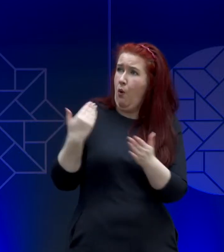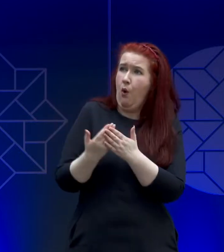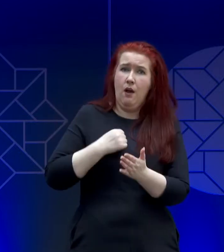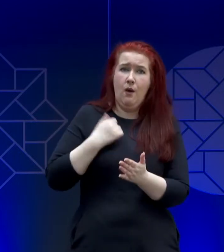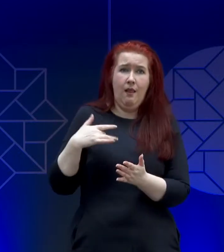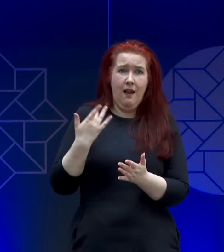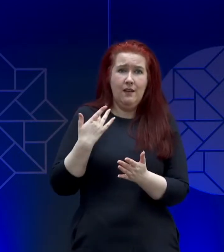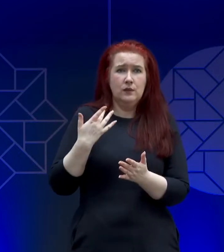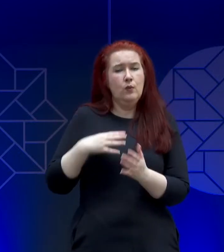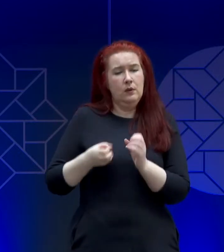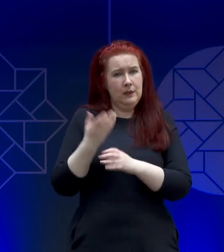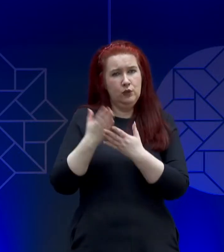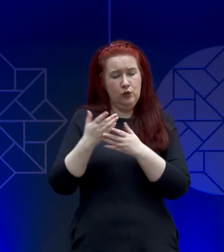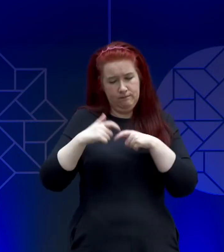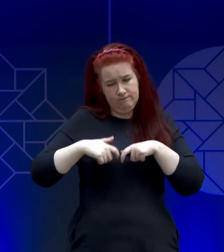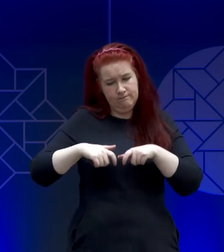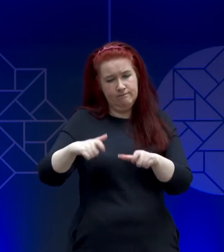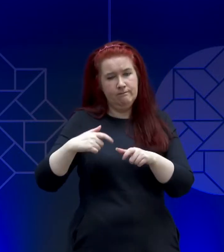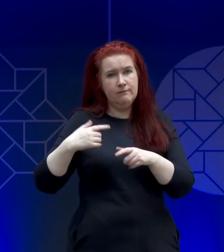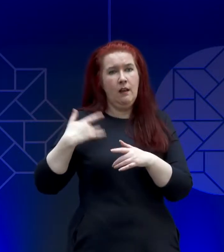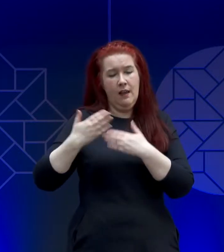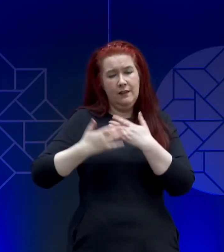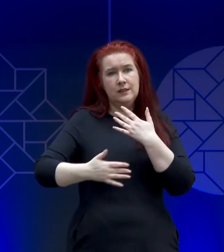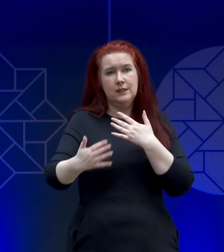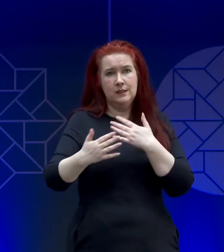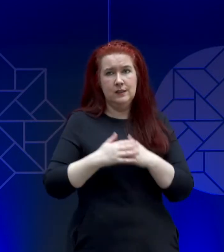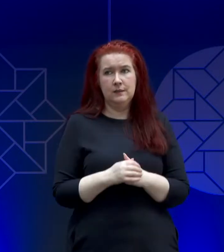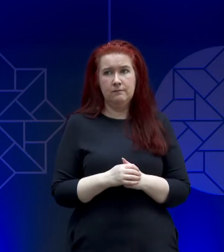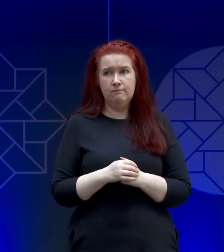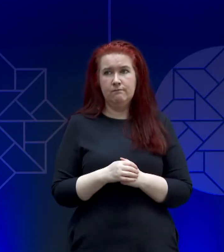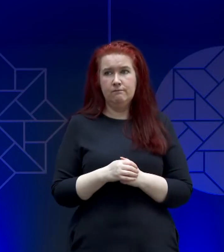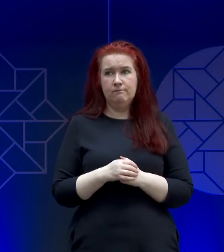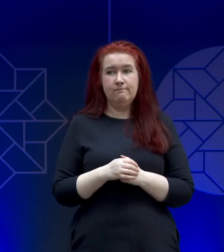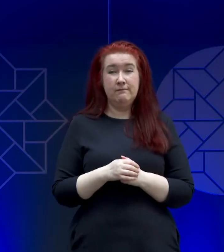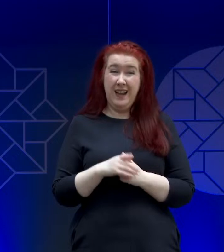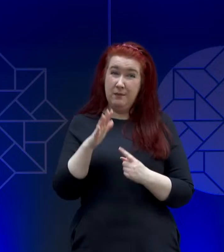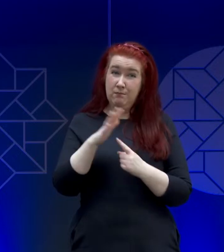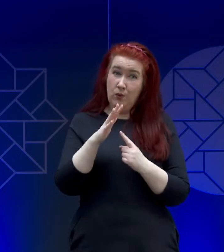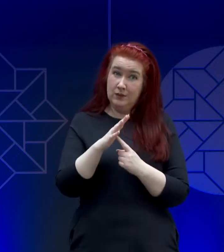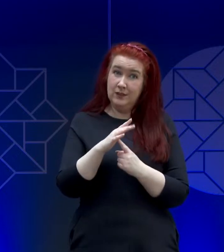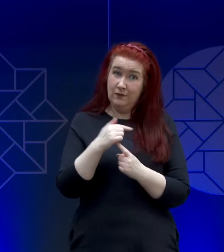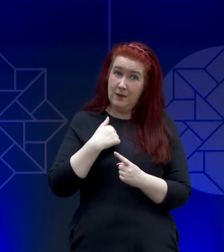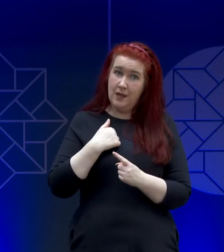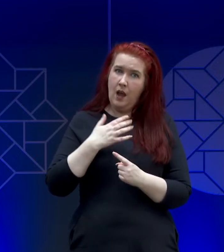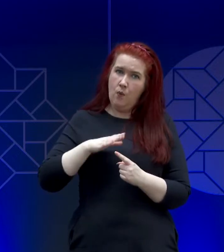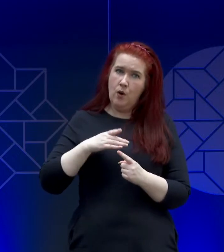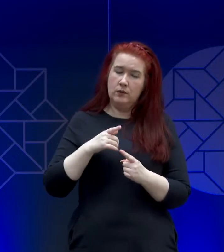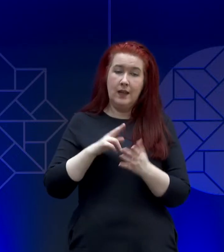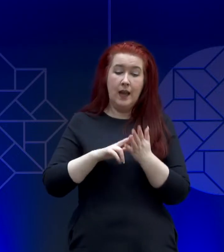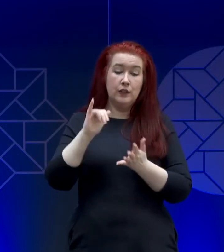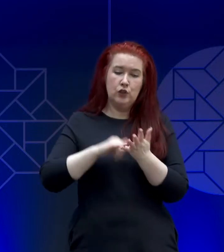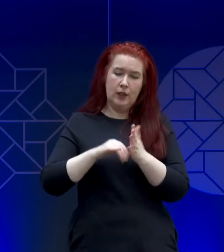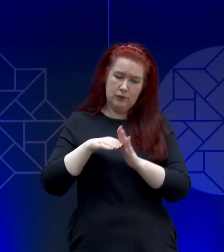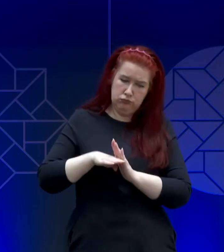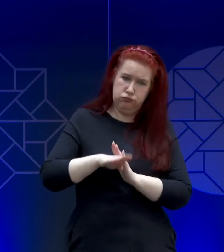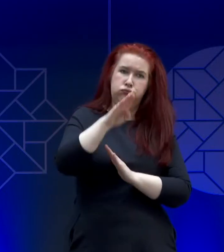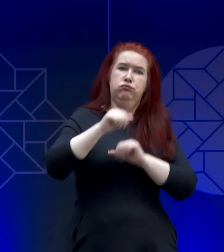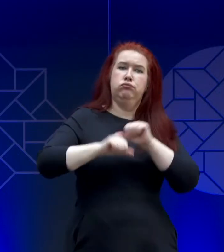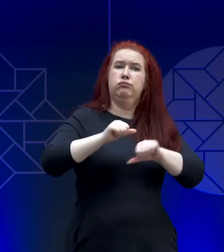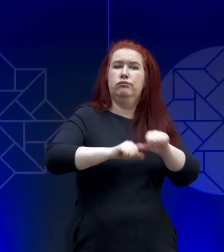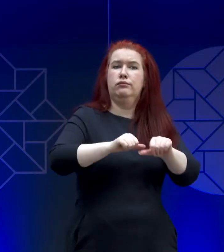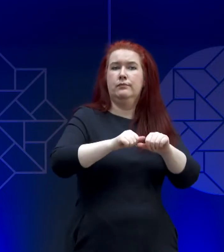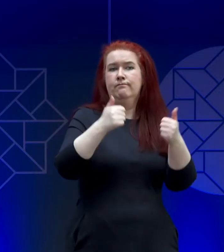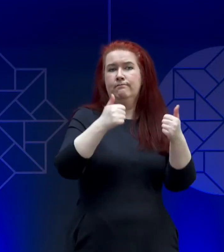be around for many more to come. And of the greatest importance to me, it will thrive in the years